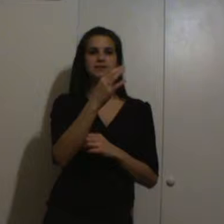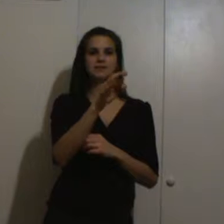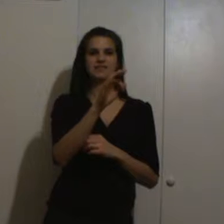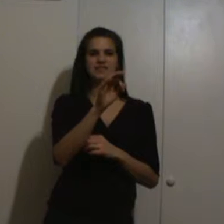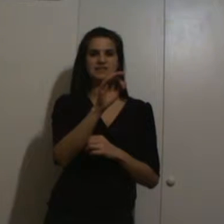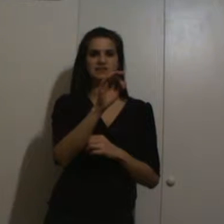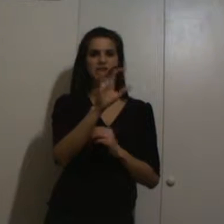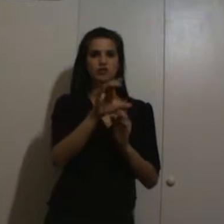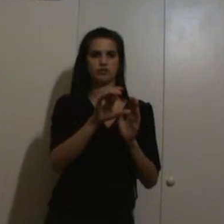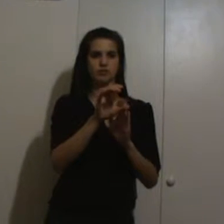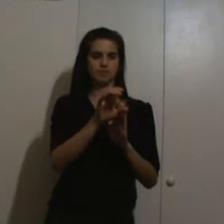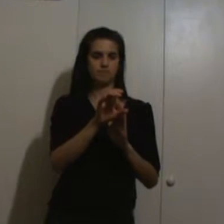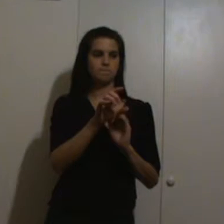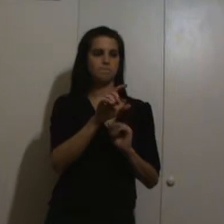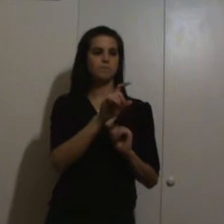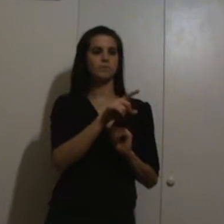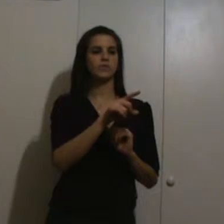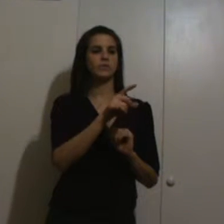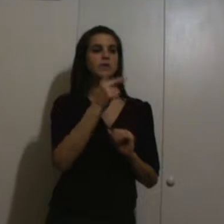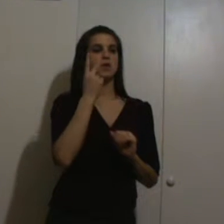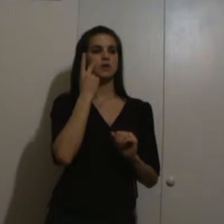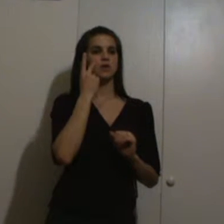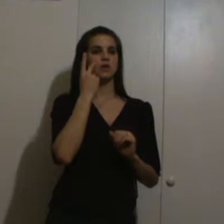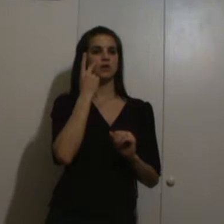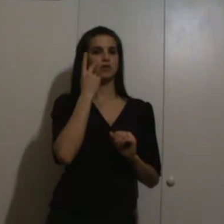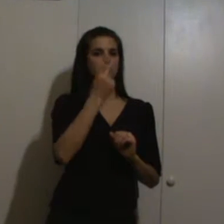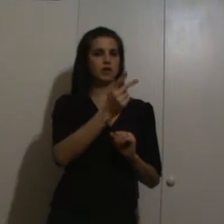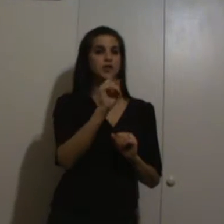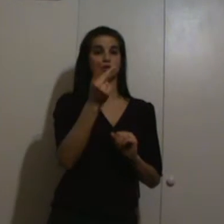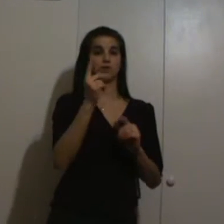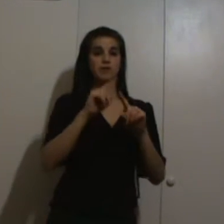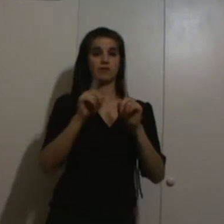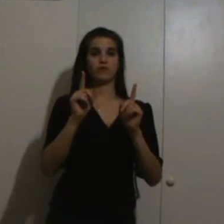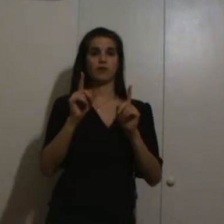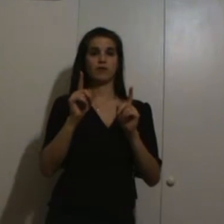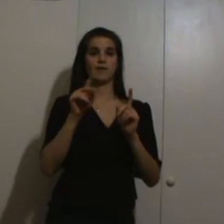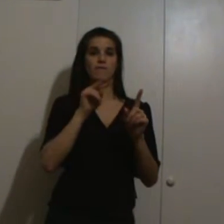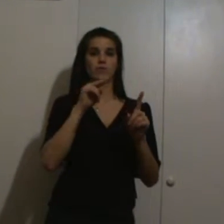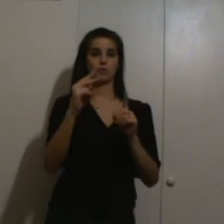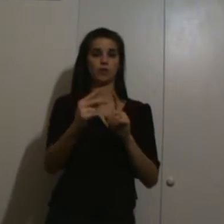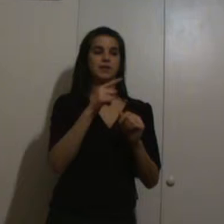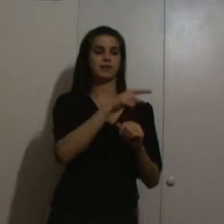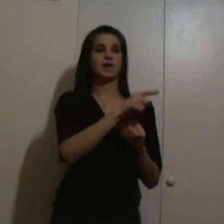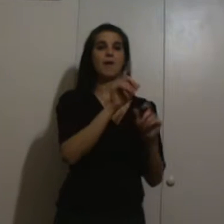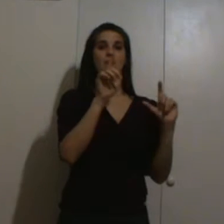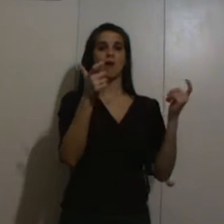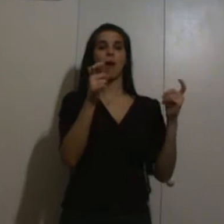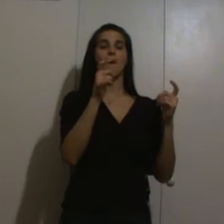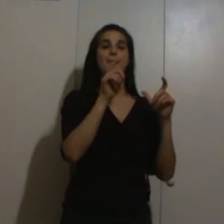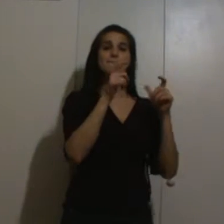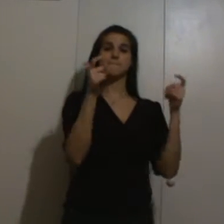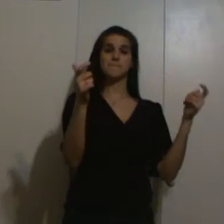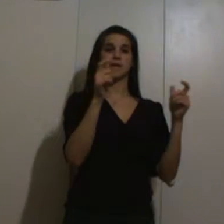at is the viewpoint of big business. The other viewpoint we're going to look at is the viewpoint of the American